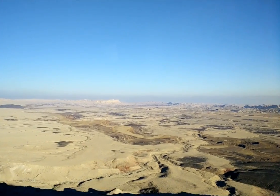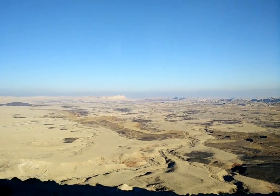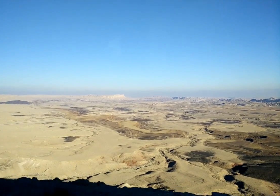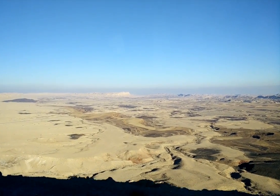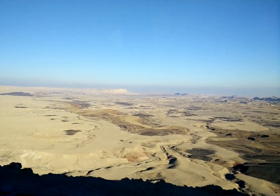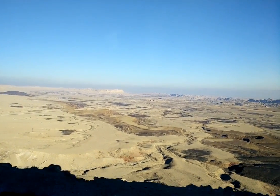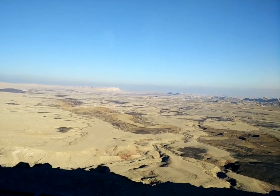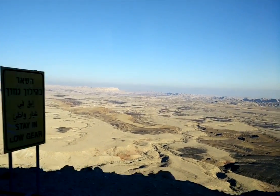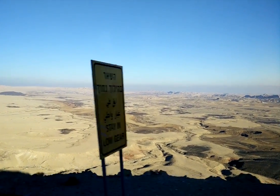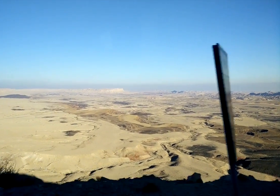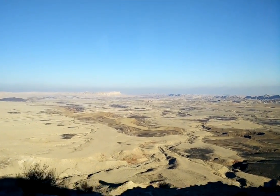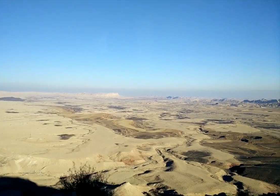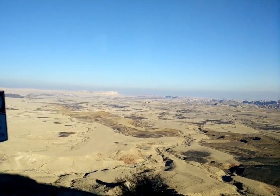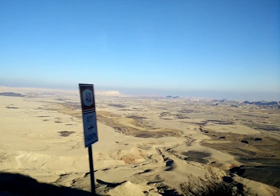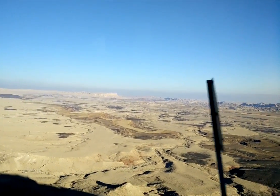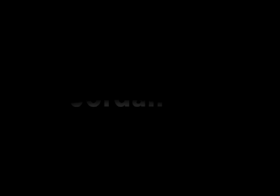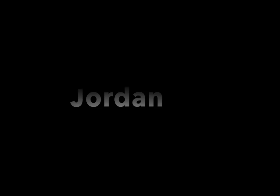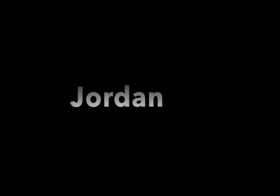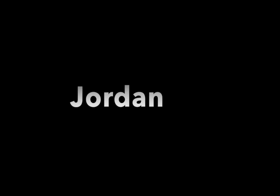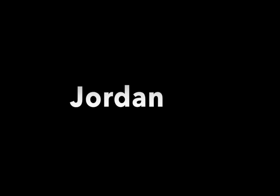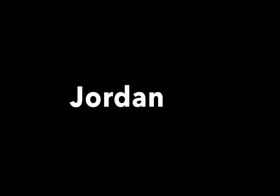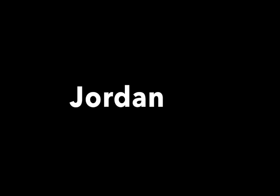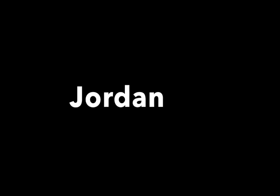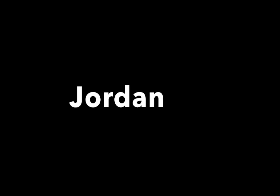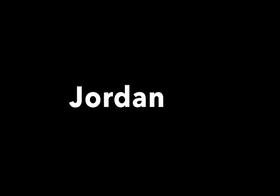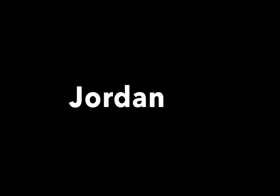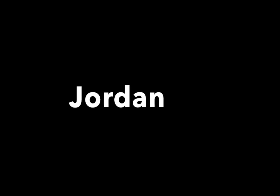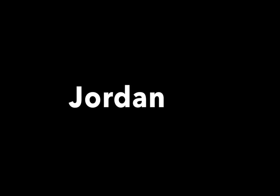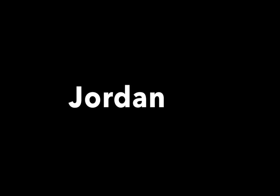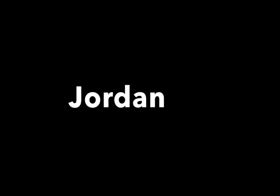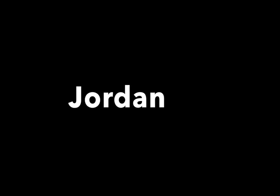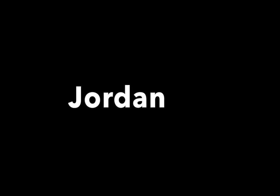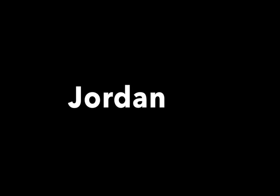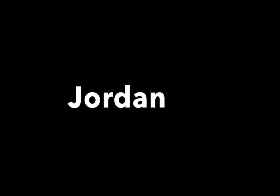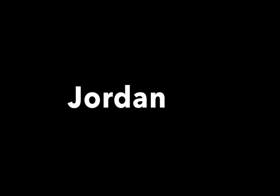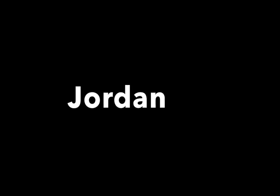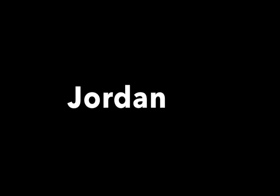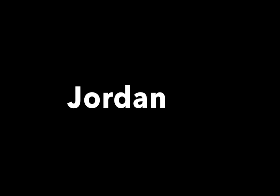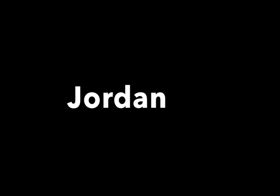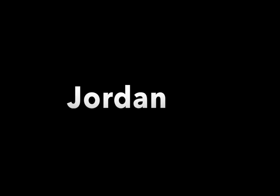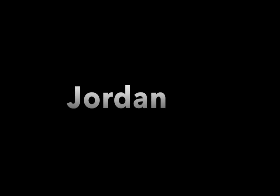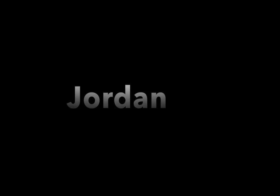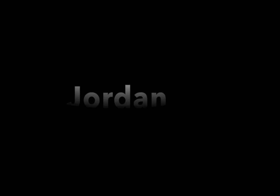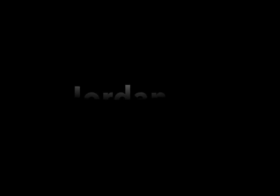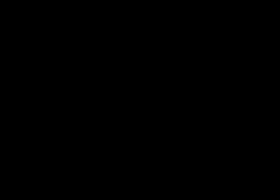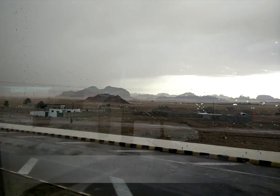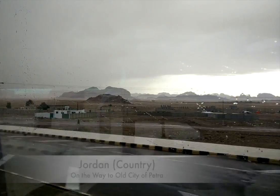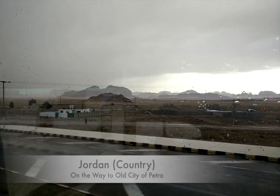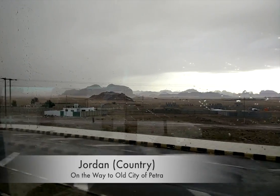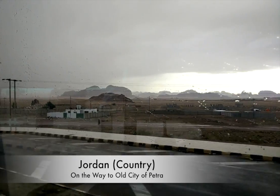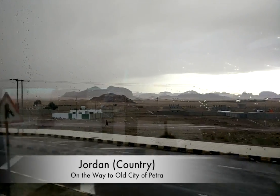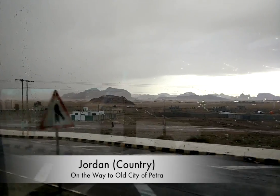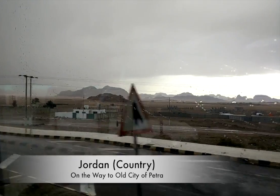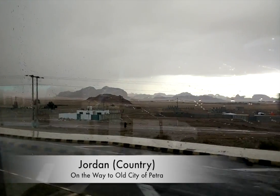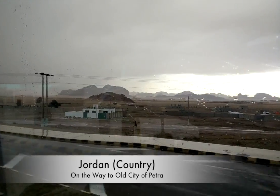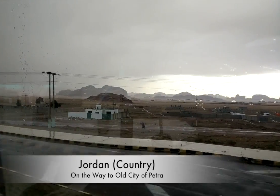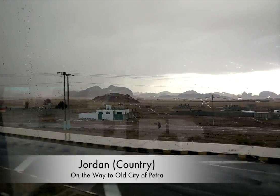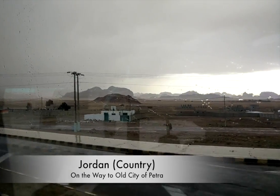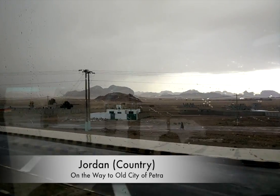You can see the terrain. We're up in the hills now. to be the capital